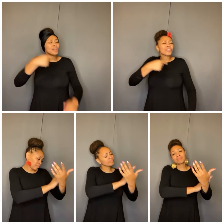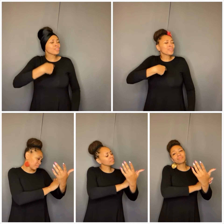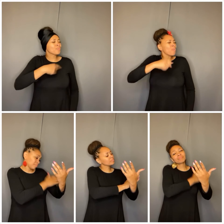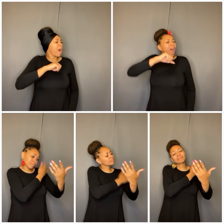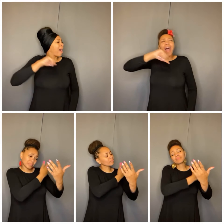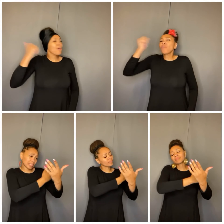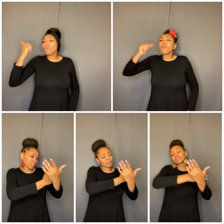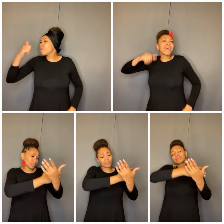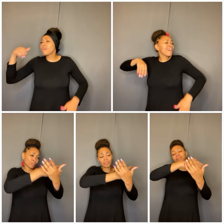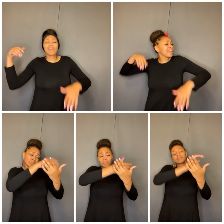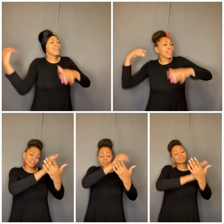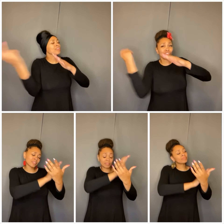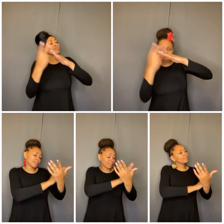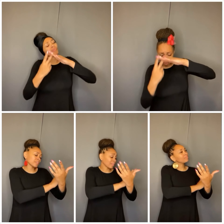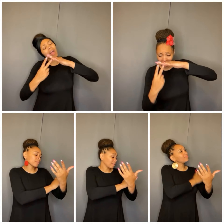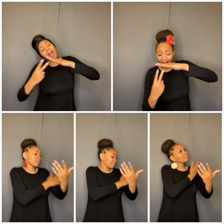so I wouldn't drown